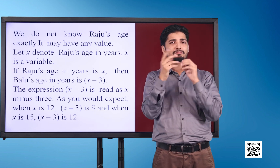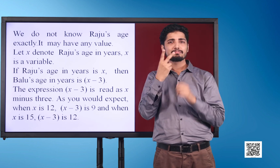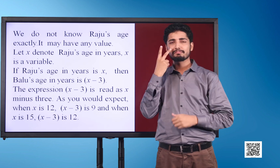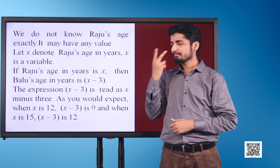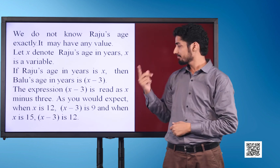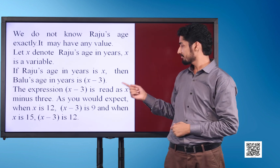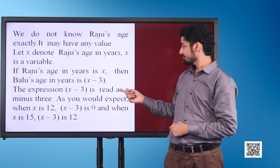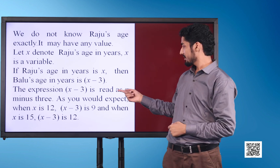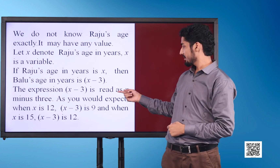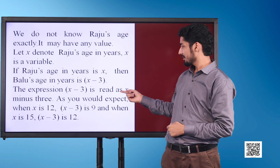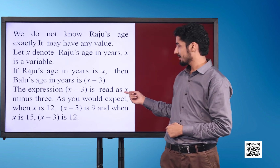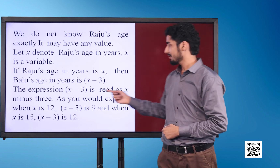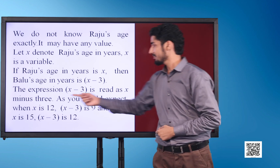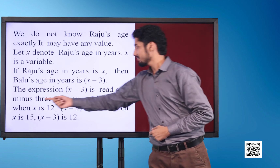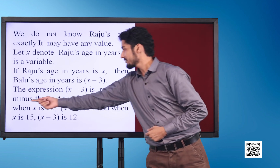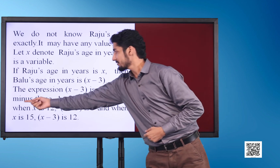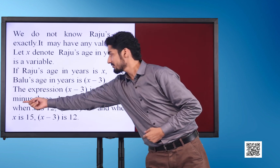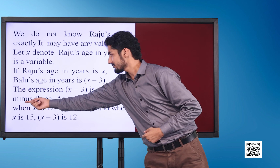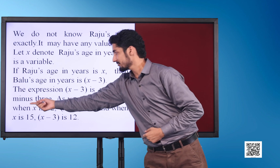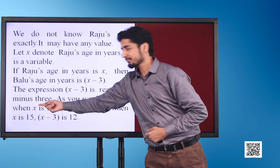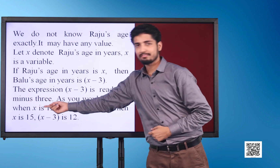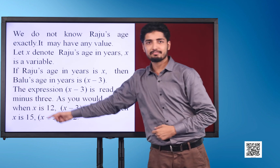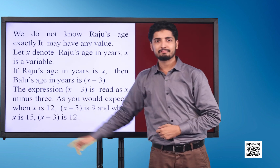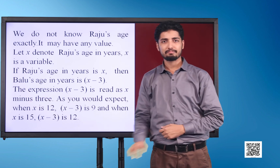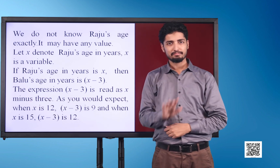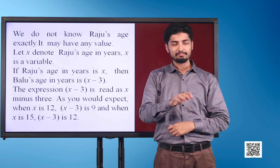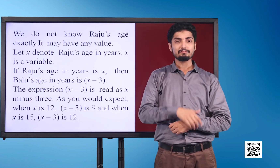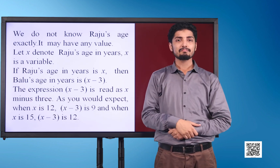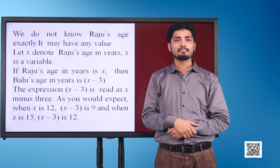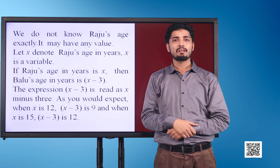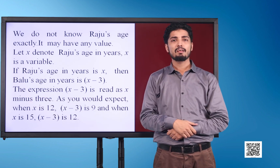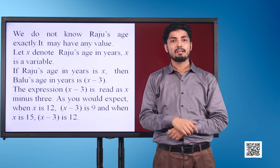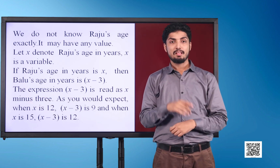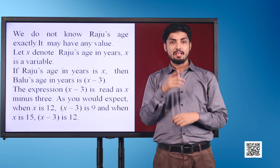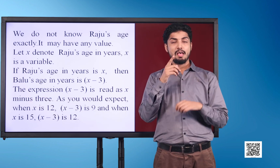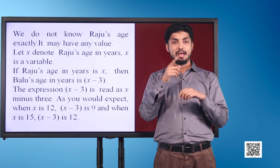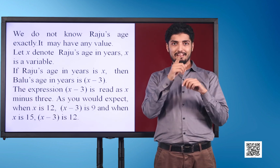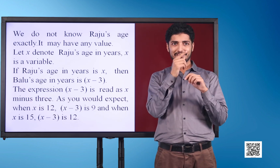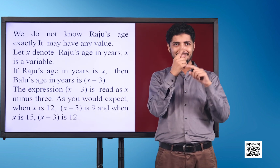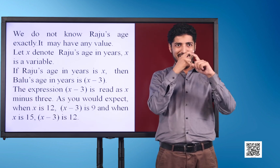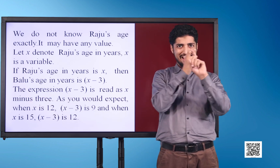12, x minus 3 is 9. And when x is 15, x minus 3 is 12.